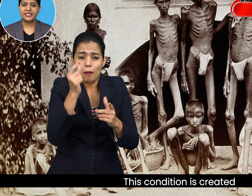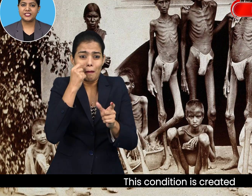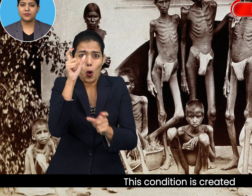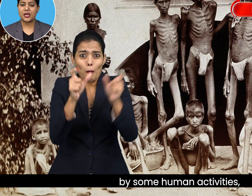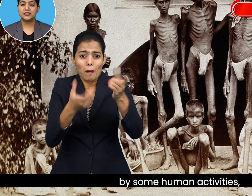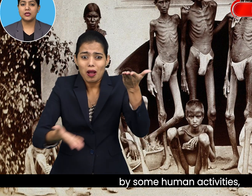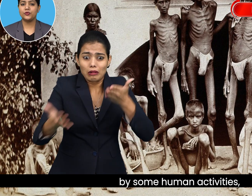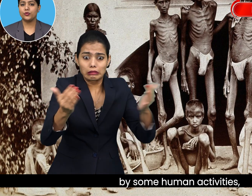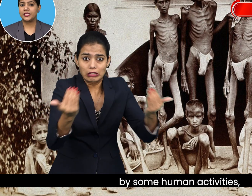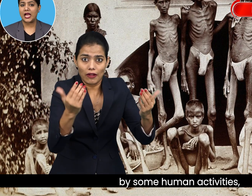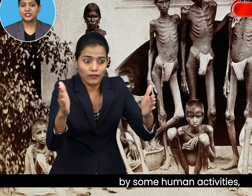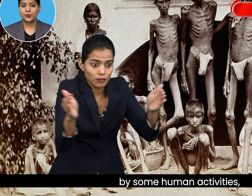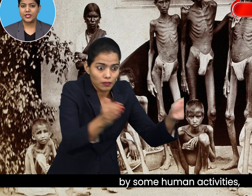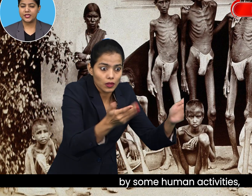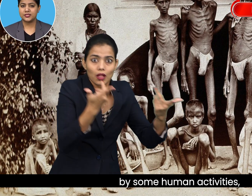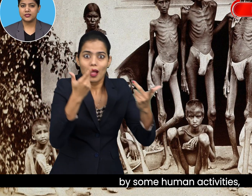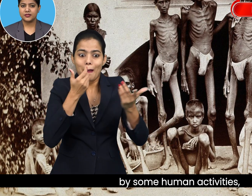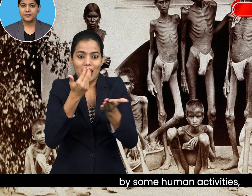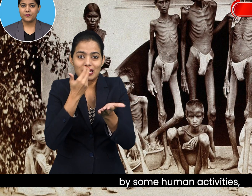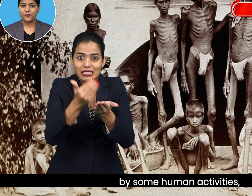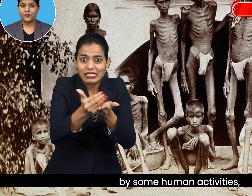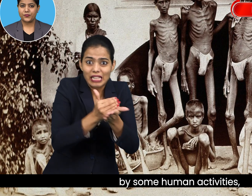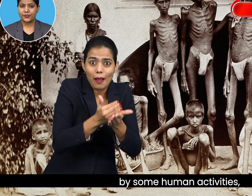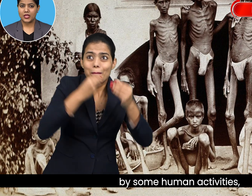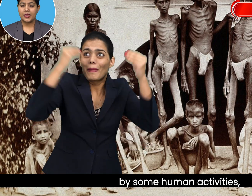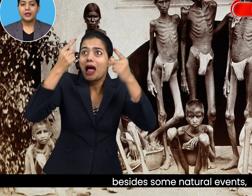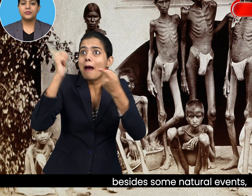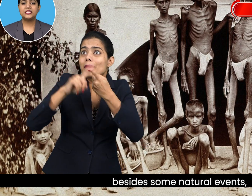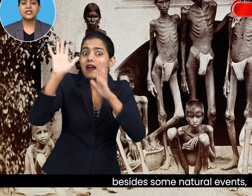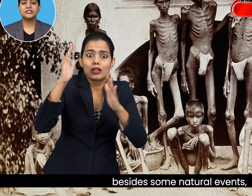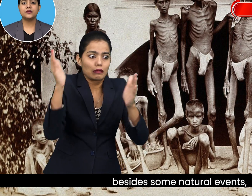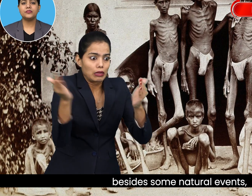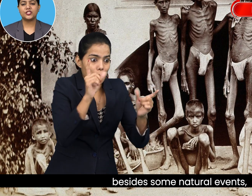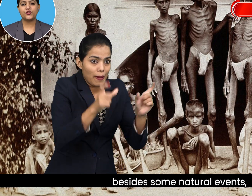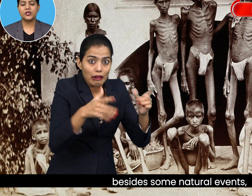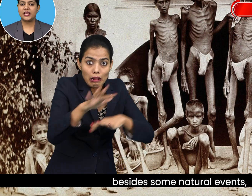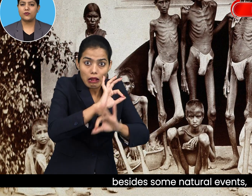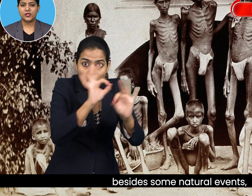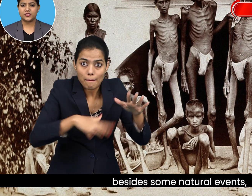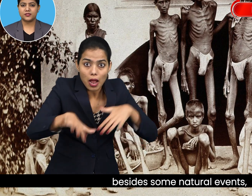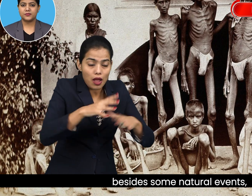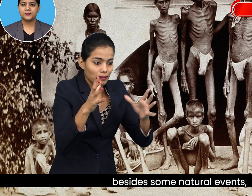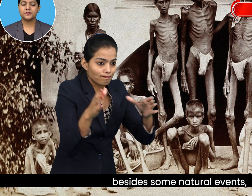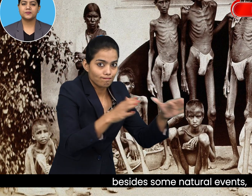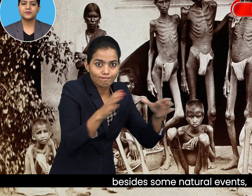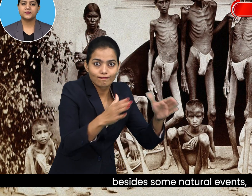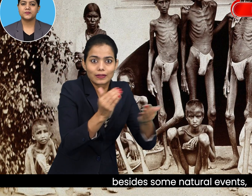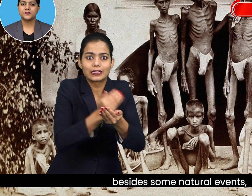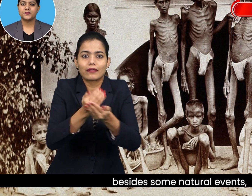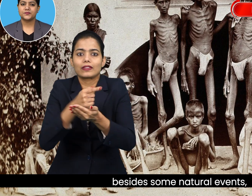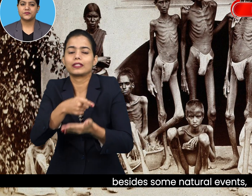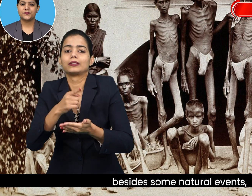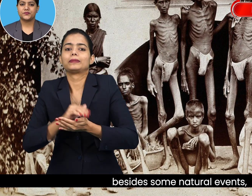is created by some human activities besides some natural events.